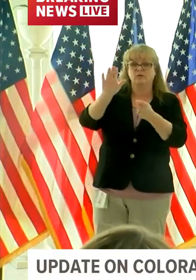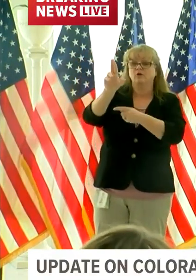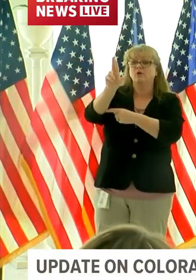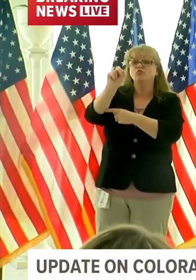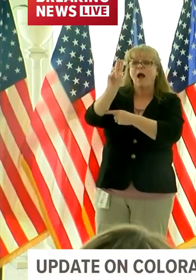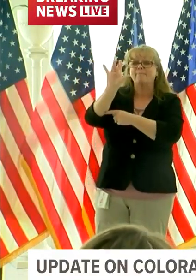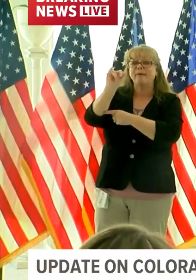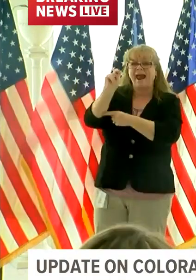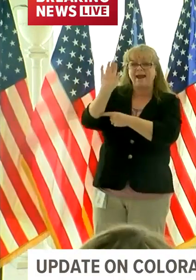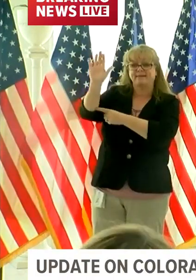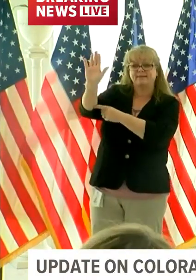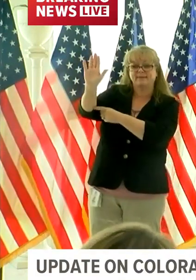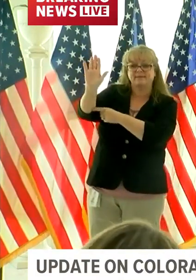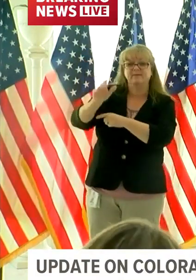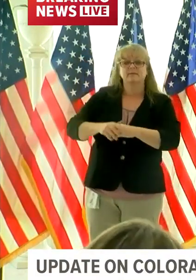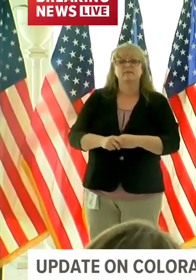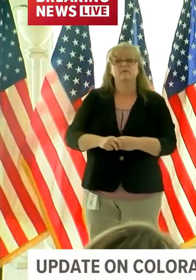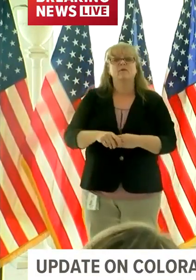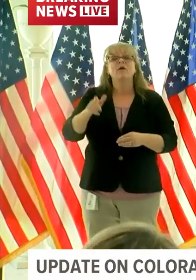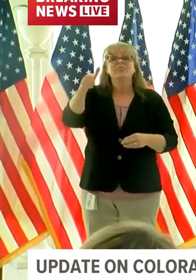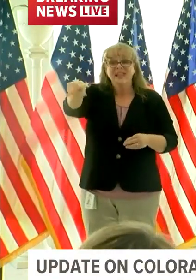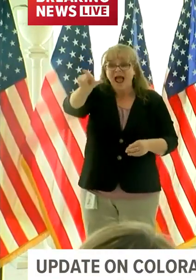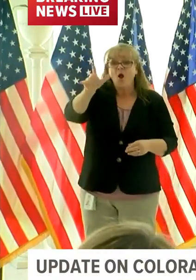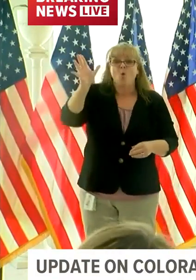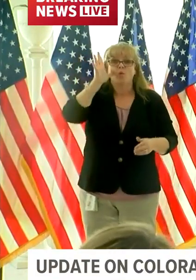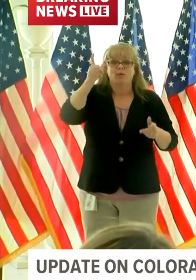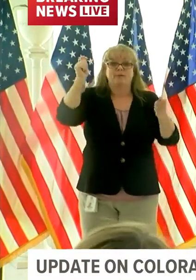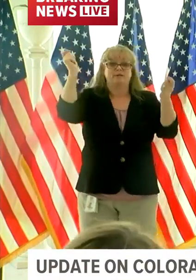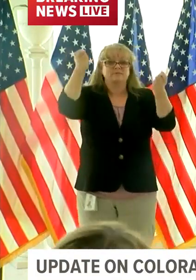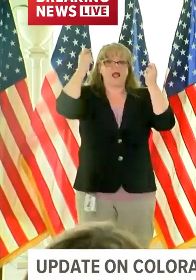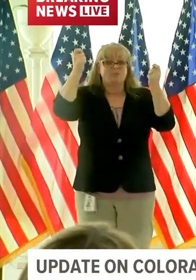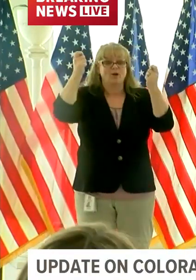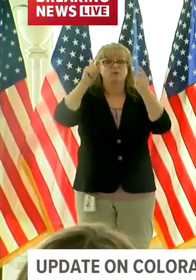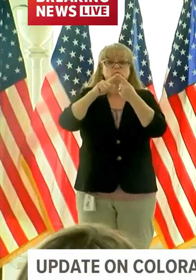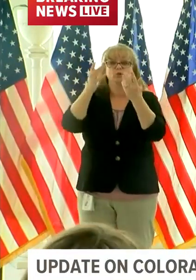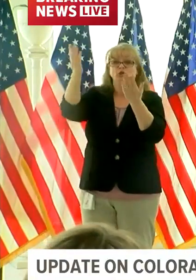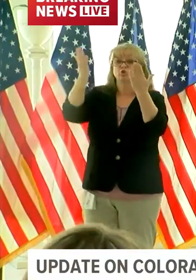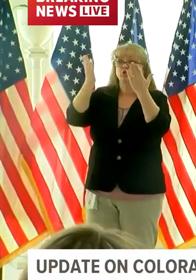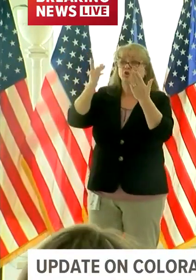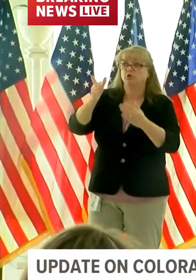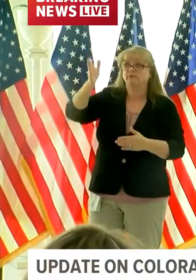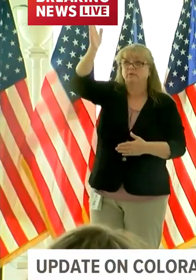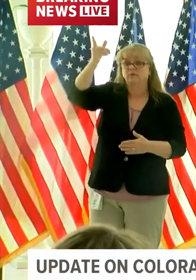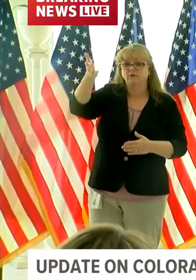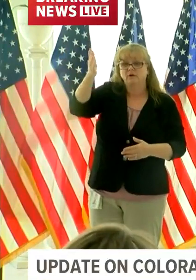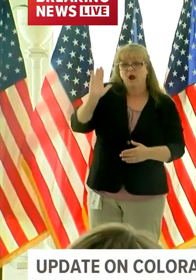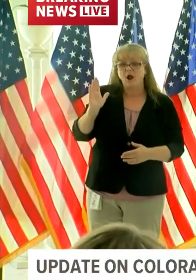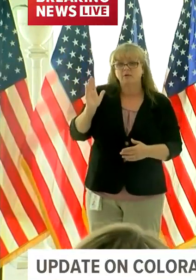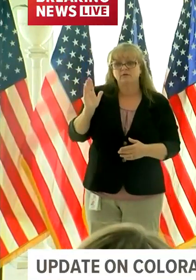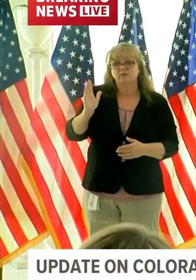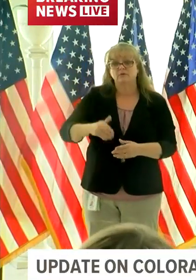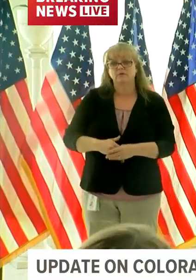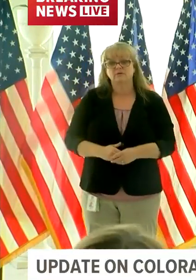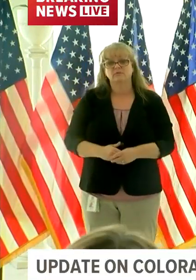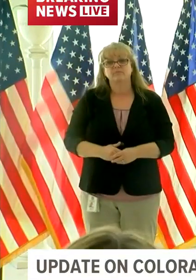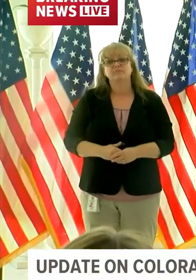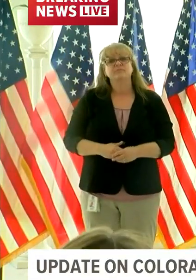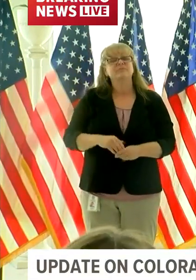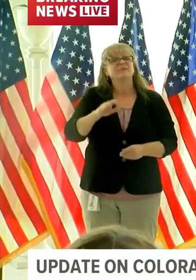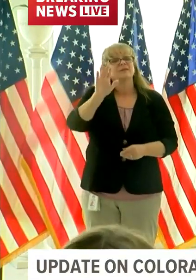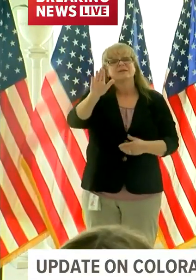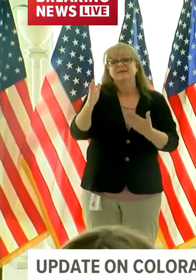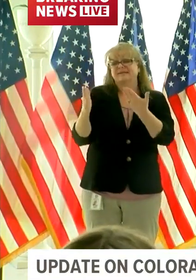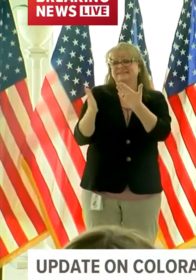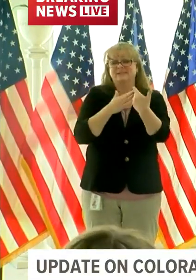very best version of themselves in service of God. And I think that all Coloradans, secular, religious, of every faith, can really